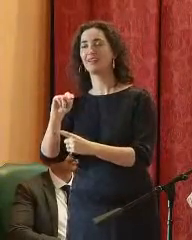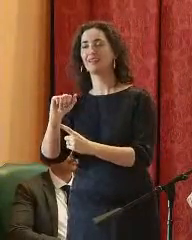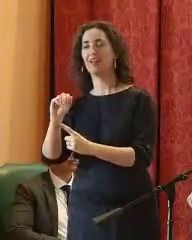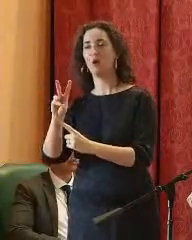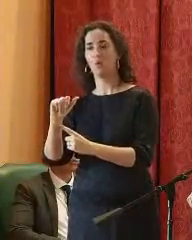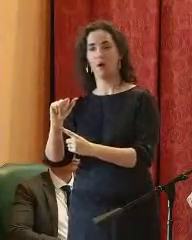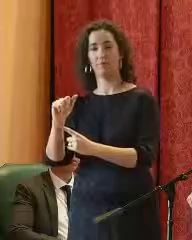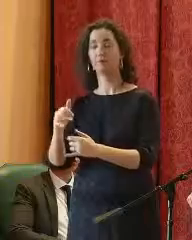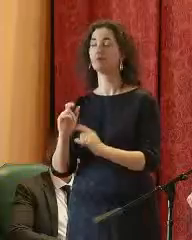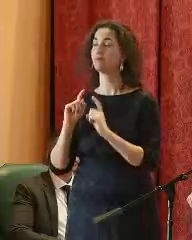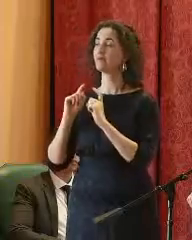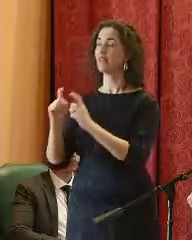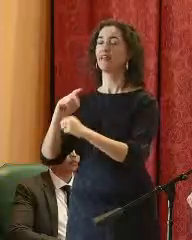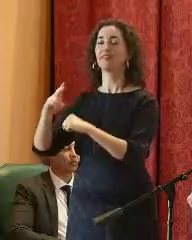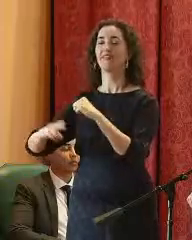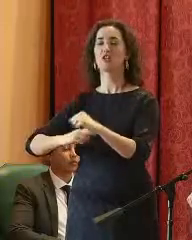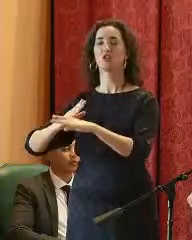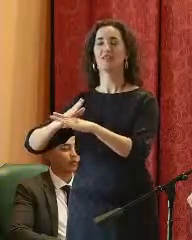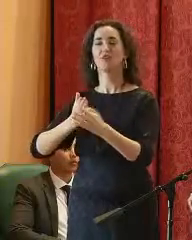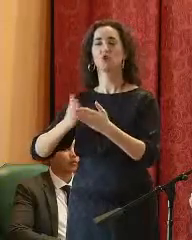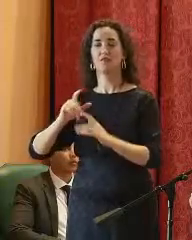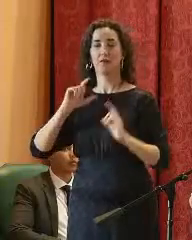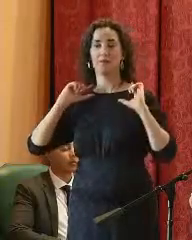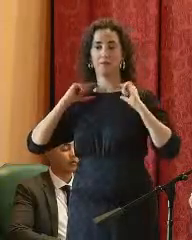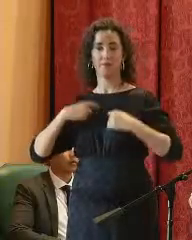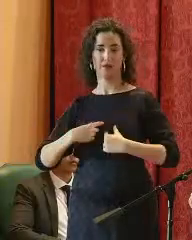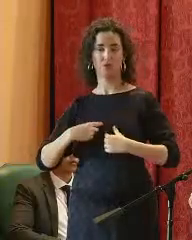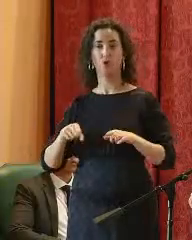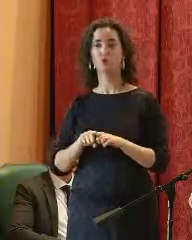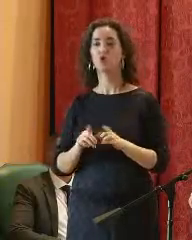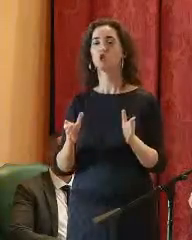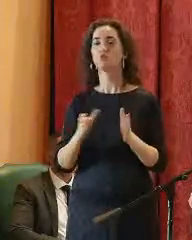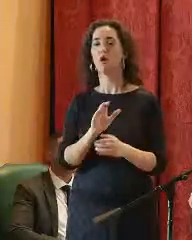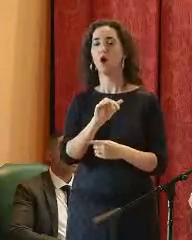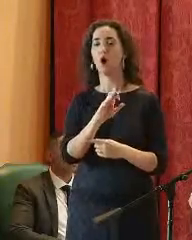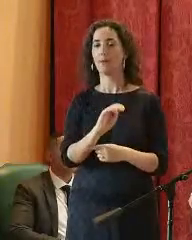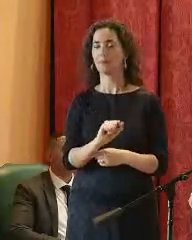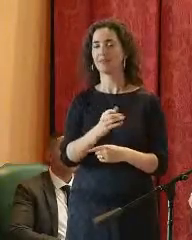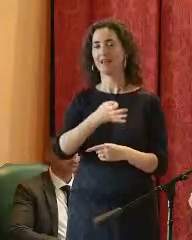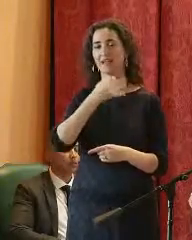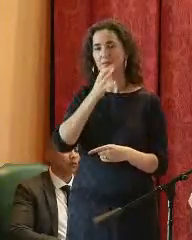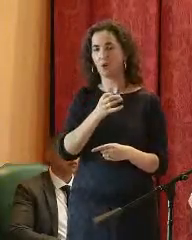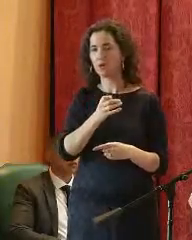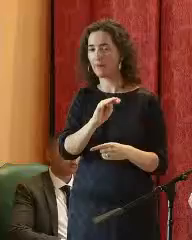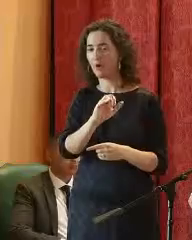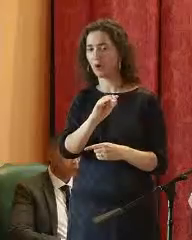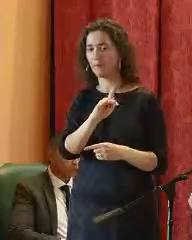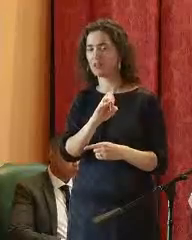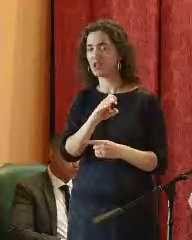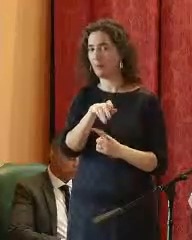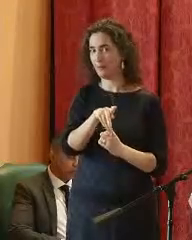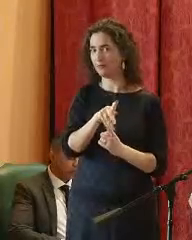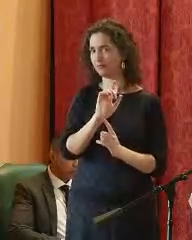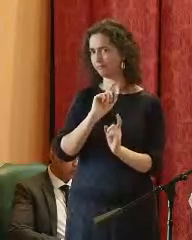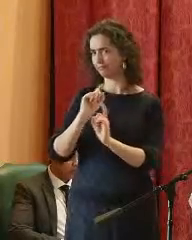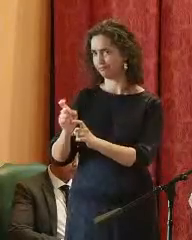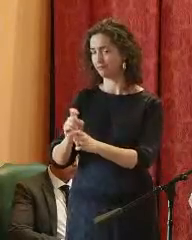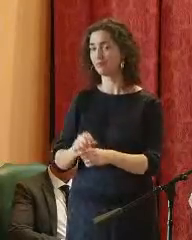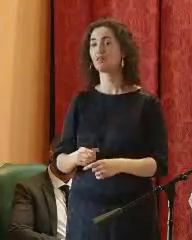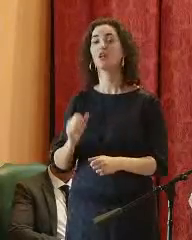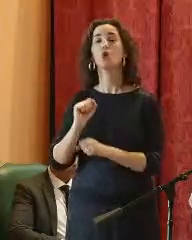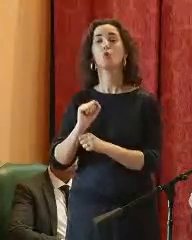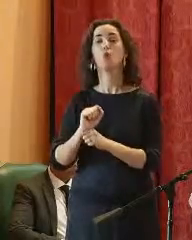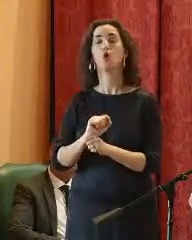the National Defense Service Medal and the Small Arms Expert Marksmanship Ribbon. After working for Delta Airlines for many